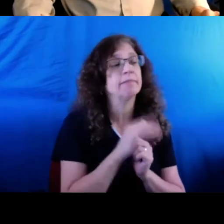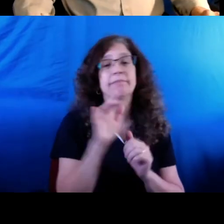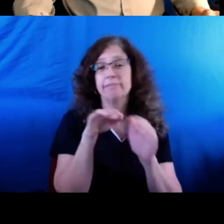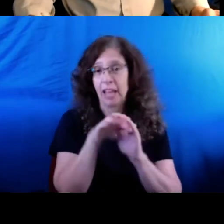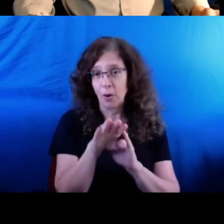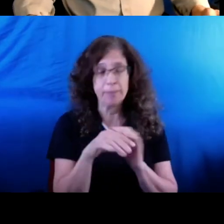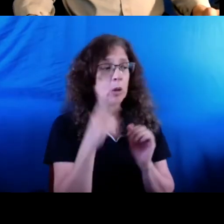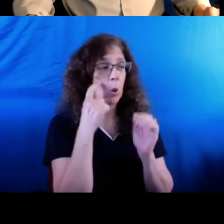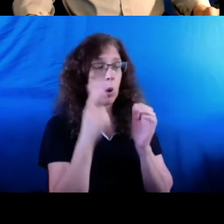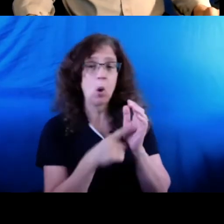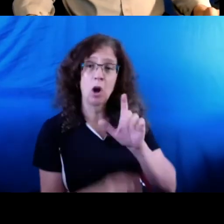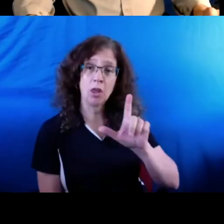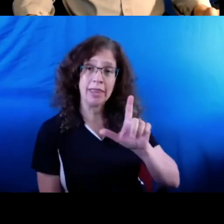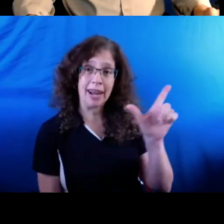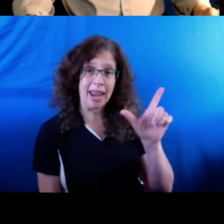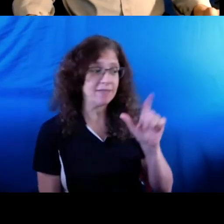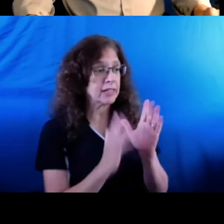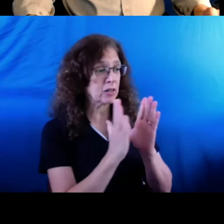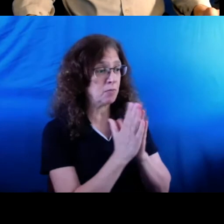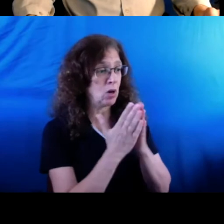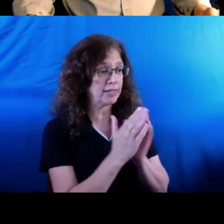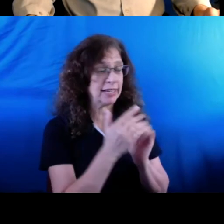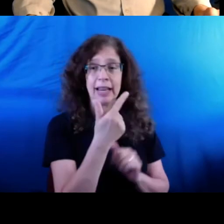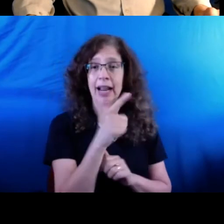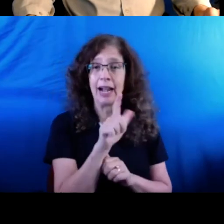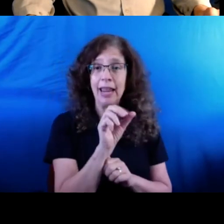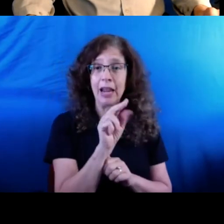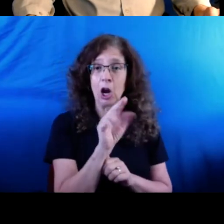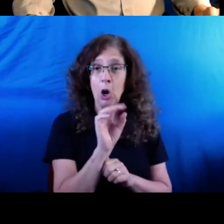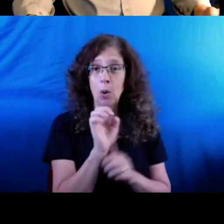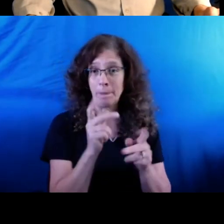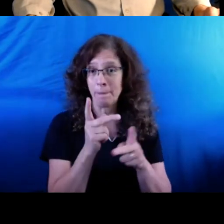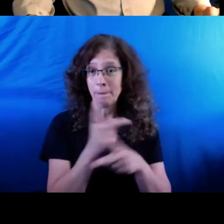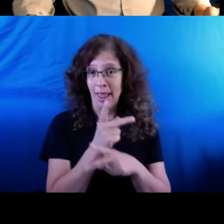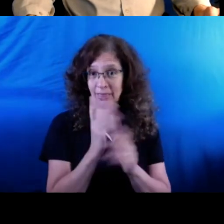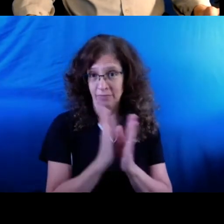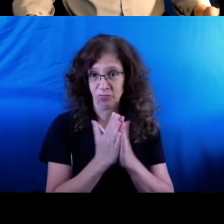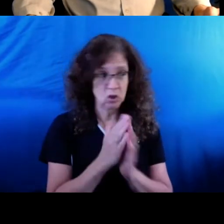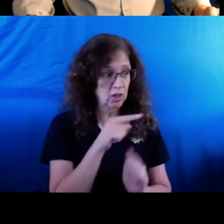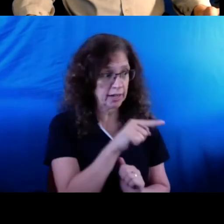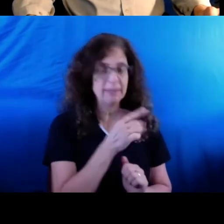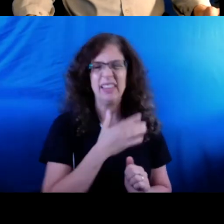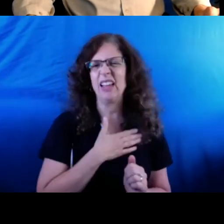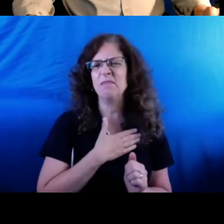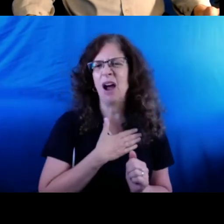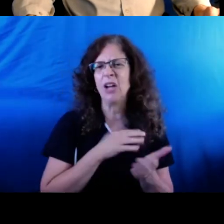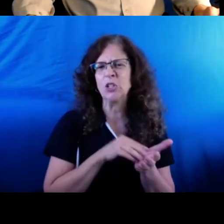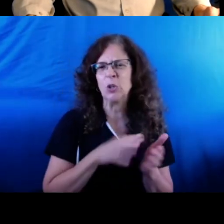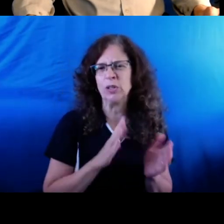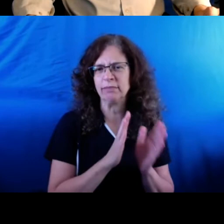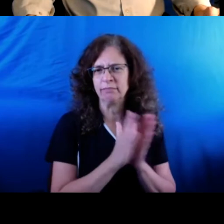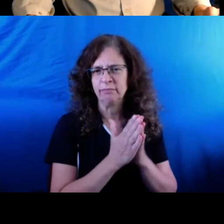You go into the skill plan, and you'll notice on the left side, there's a book. There's a math